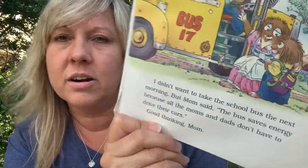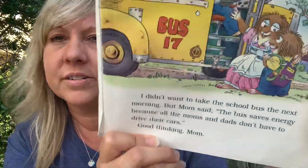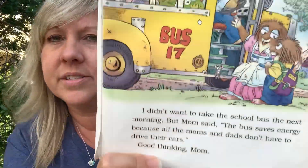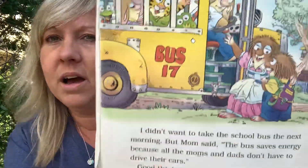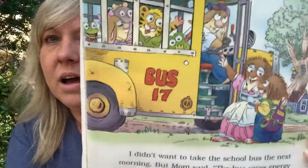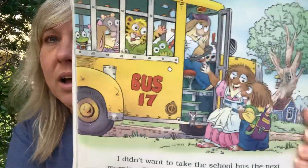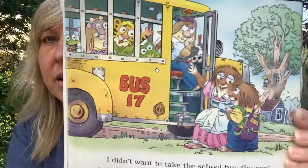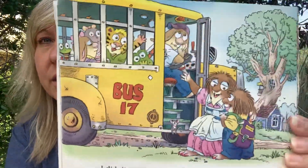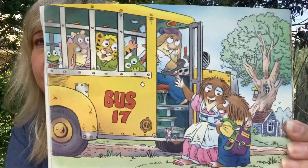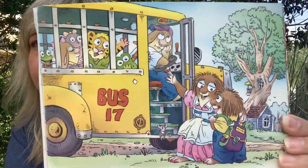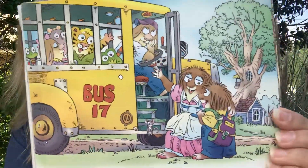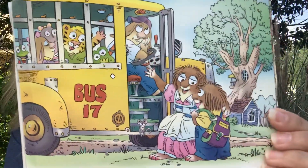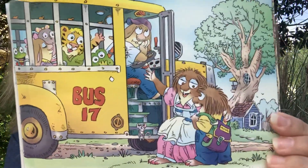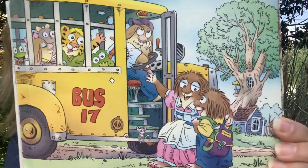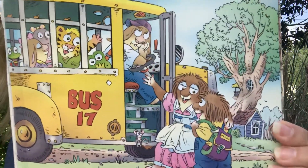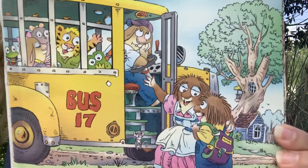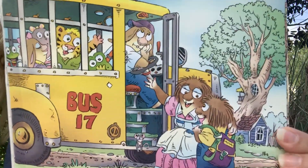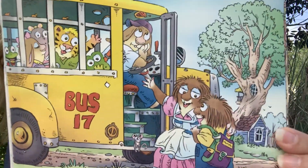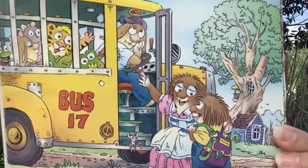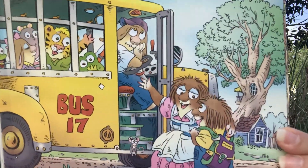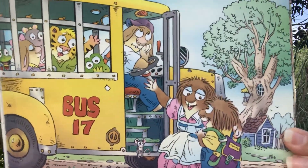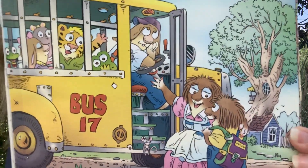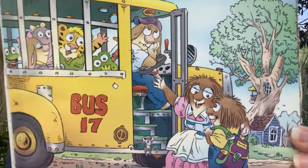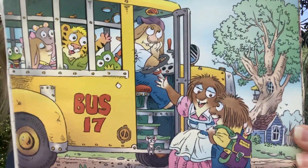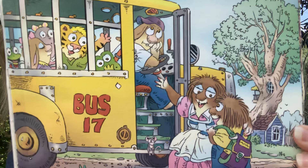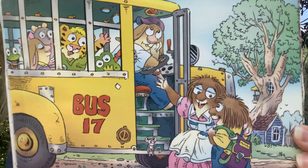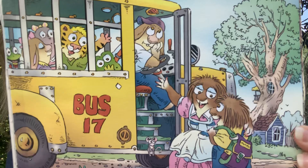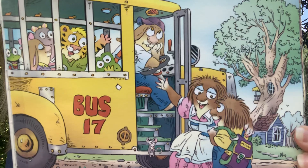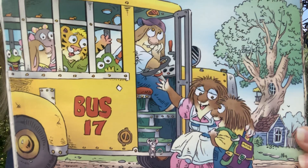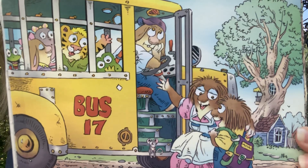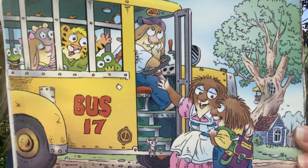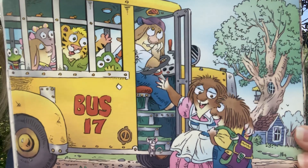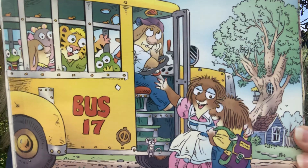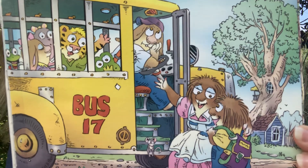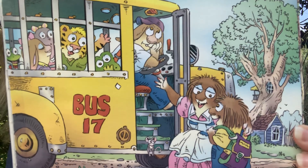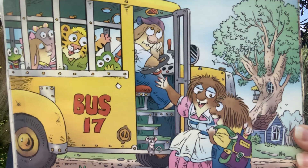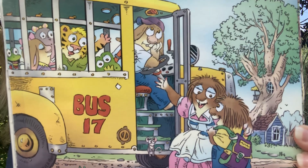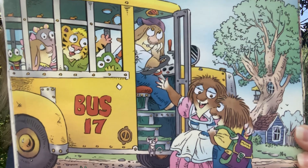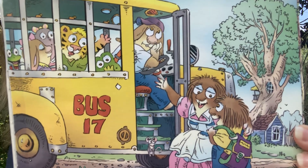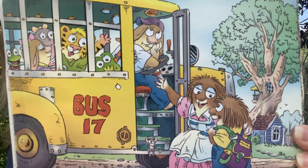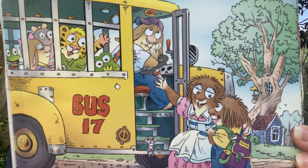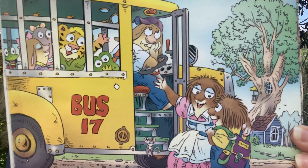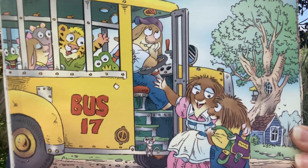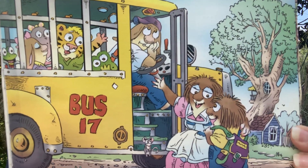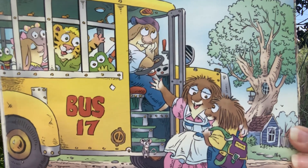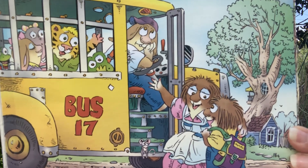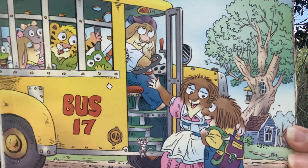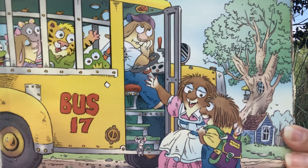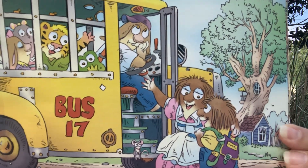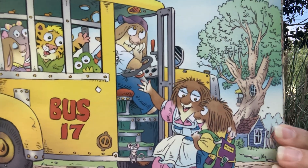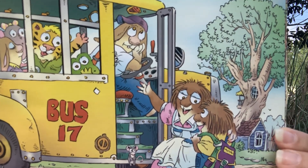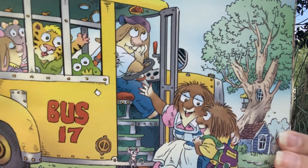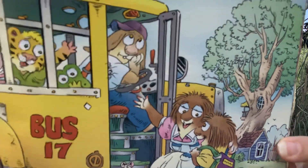cars. Good thinking, Mom. Look at the bus driver. He's like, "Come on, dude."